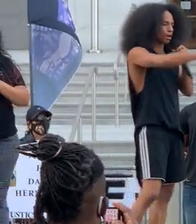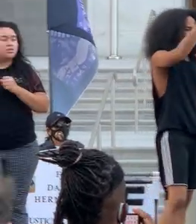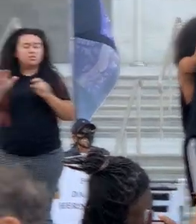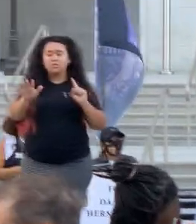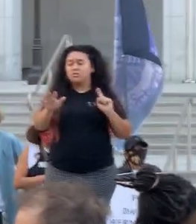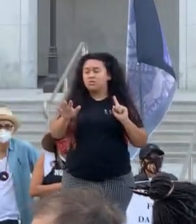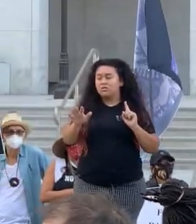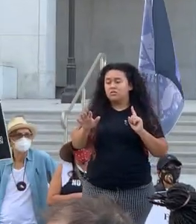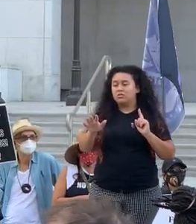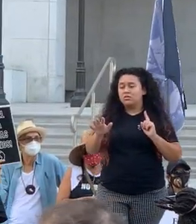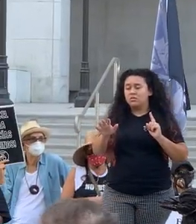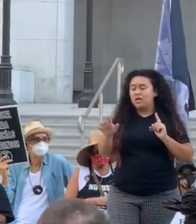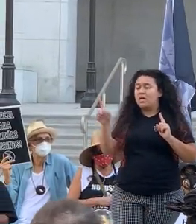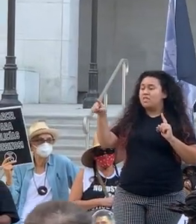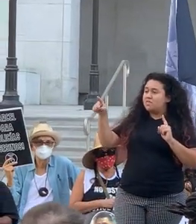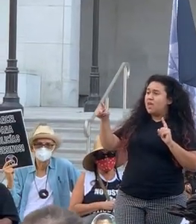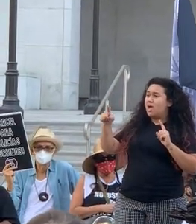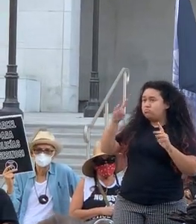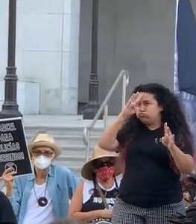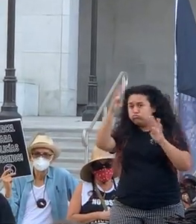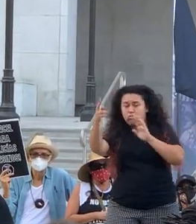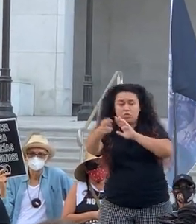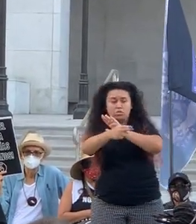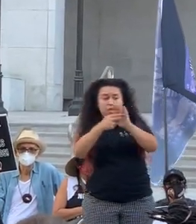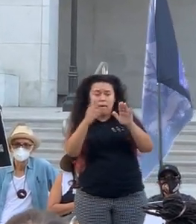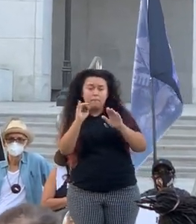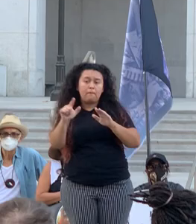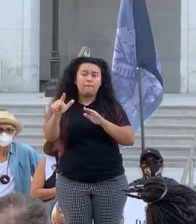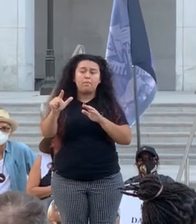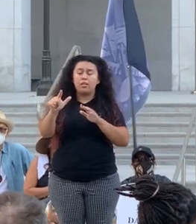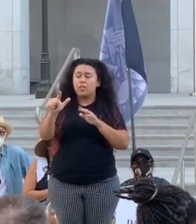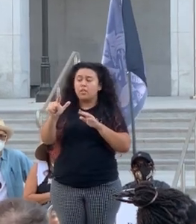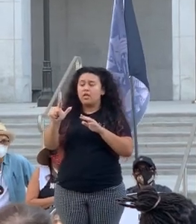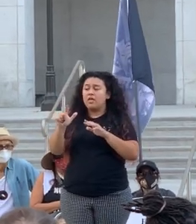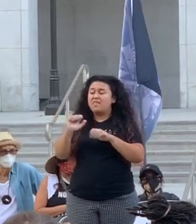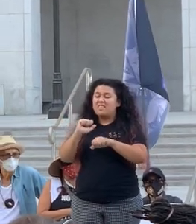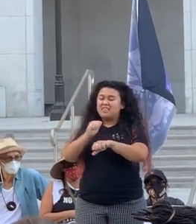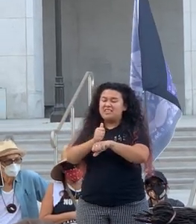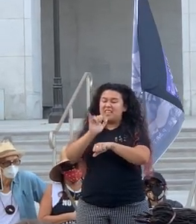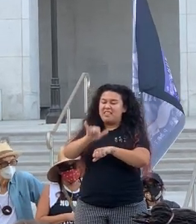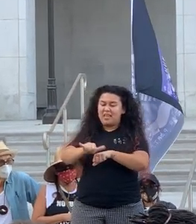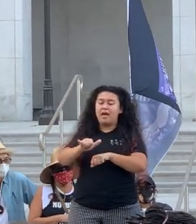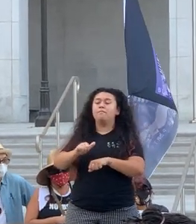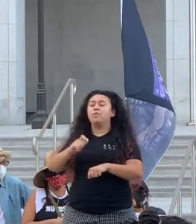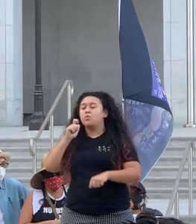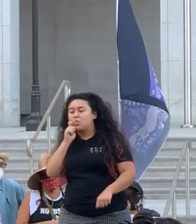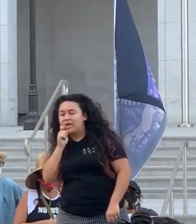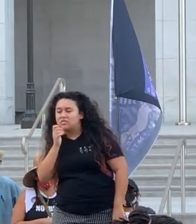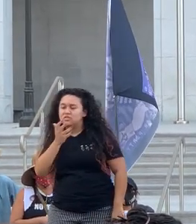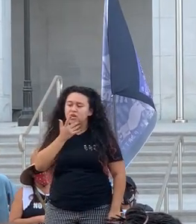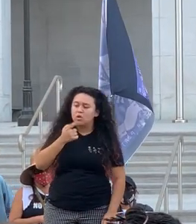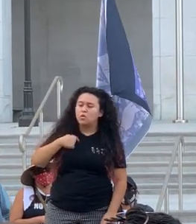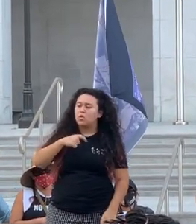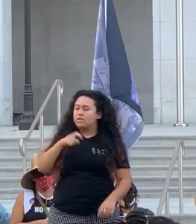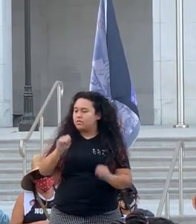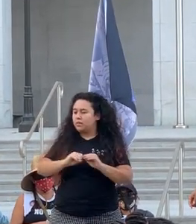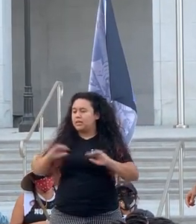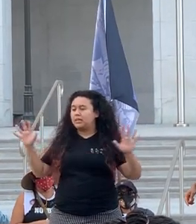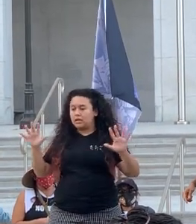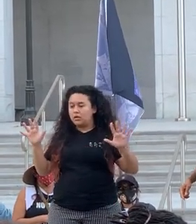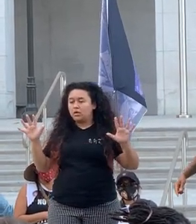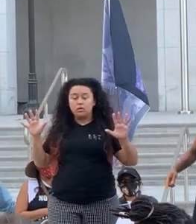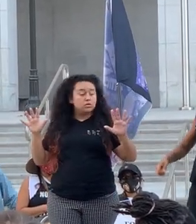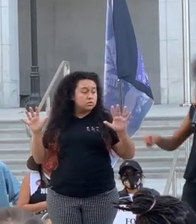the construction of criminals and criminality. And criminals are informed by class and color. So we have got to be really clear